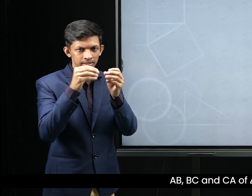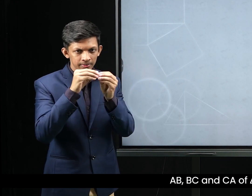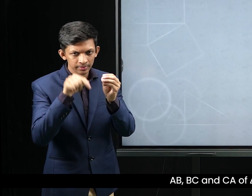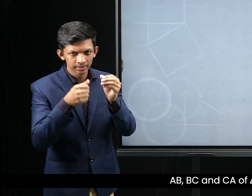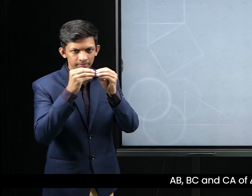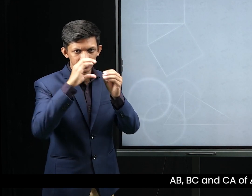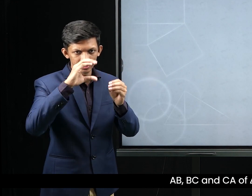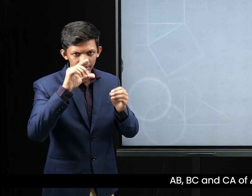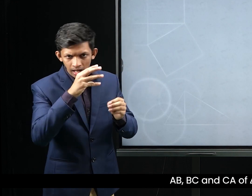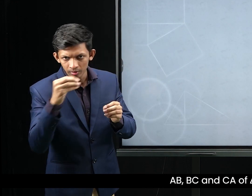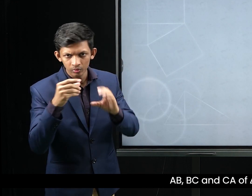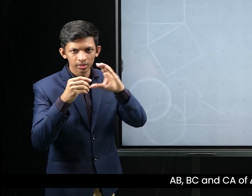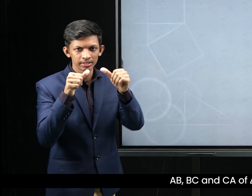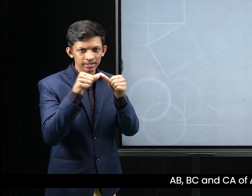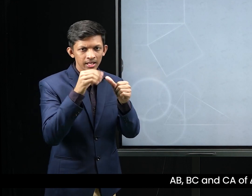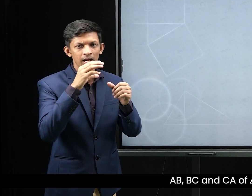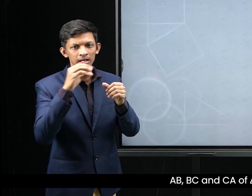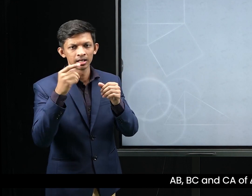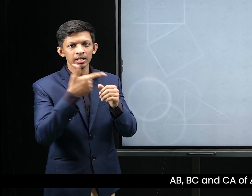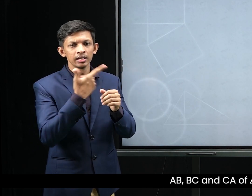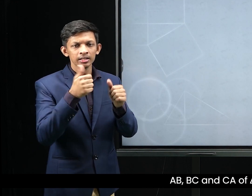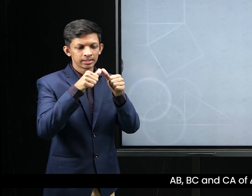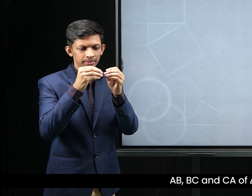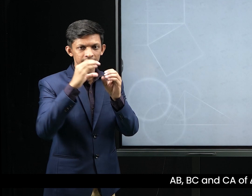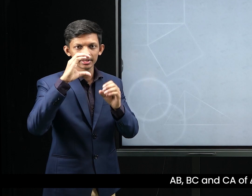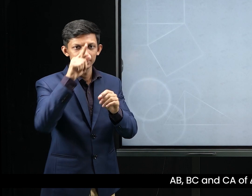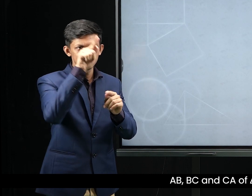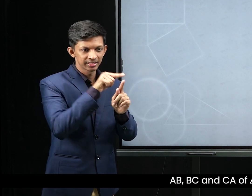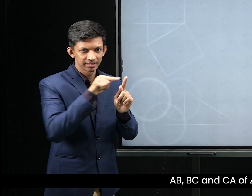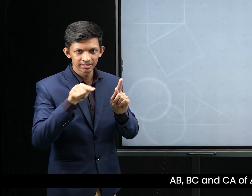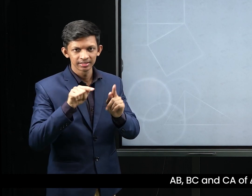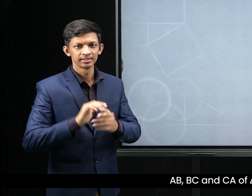AB, BC and CA of triangle ABC.